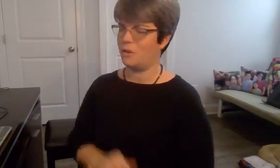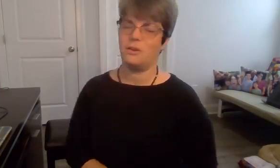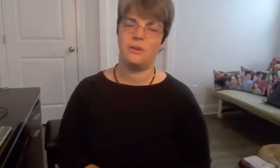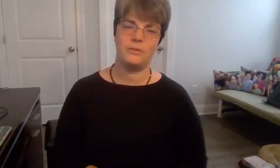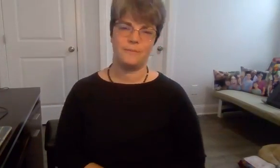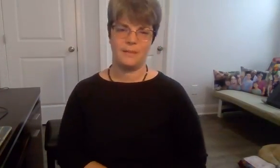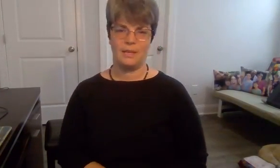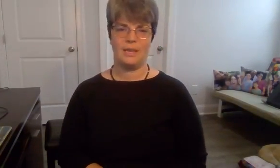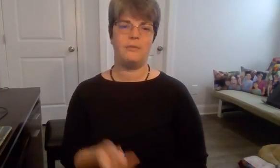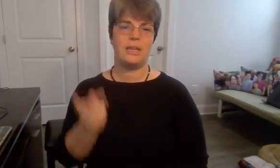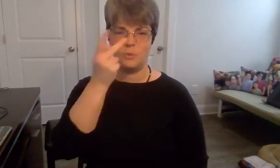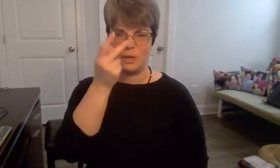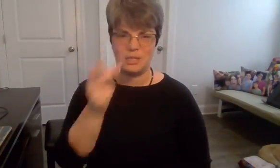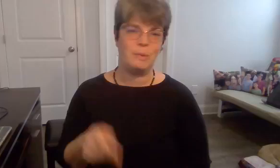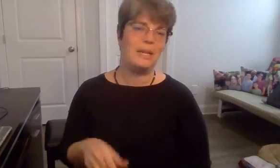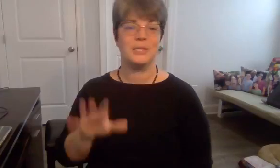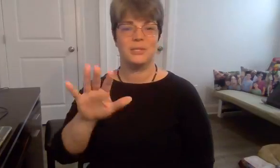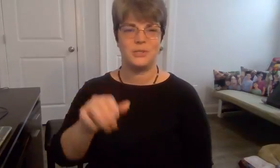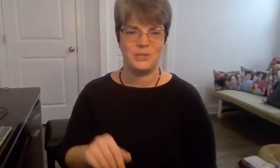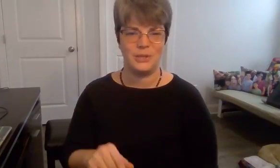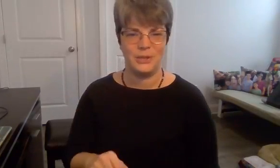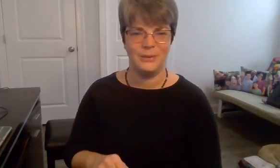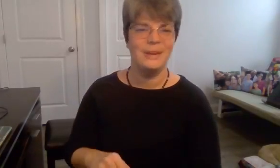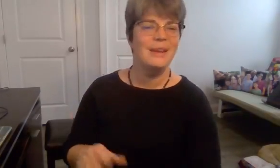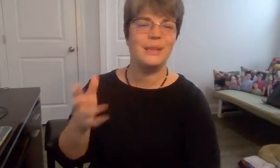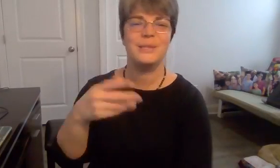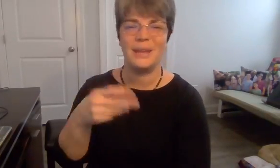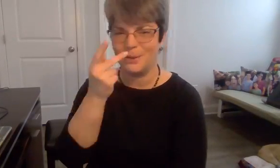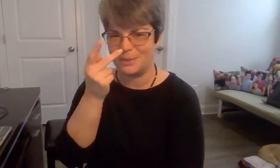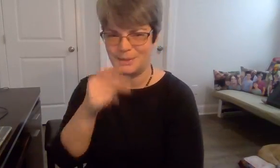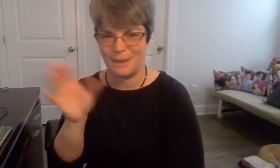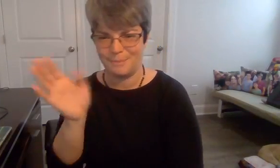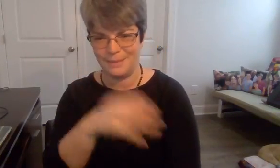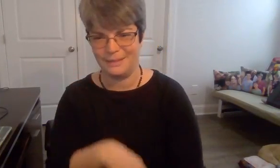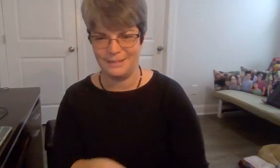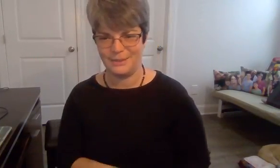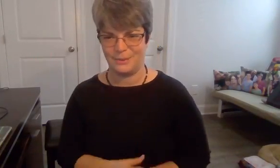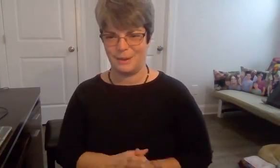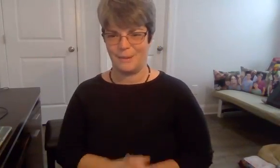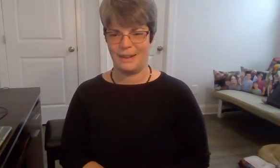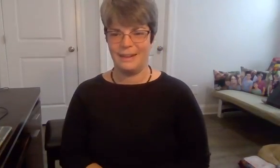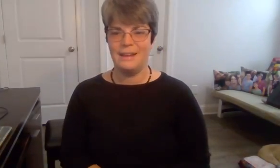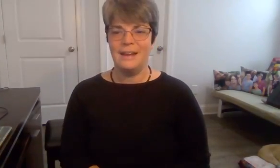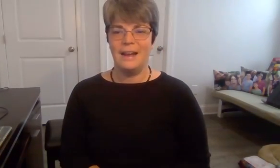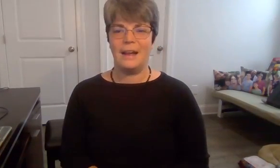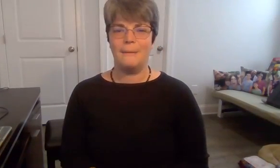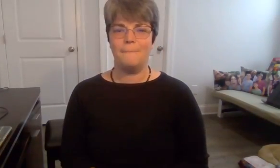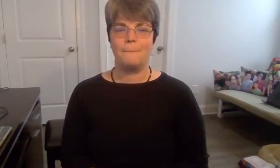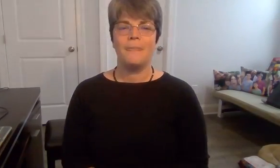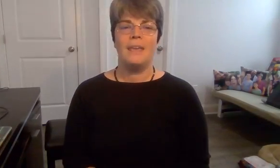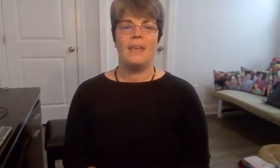your nose. If you tap twice, it's penis, just so you know. But it's okay, you can still tap, and don't worry about